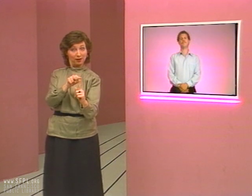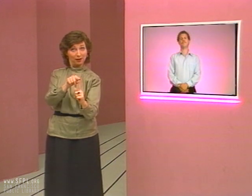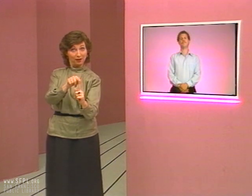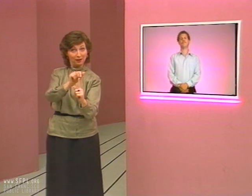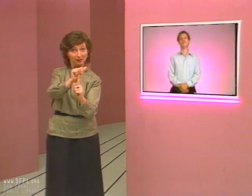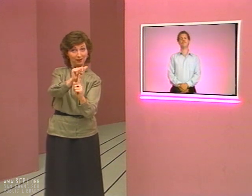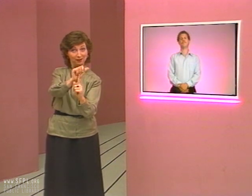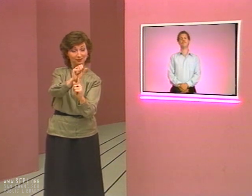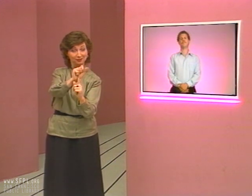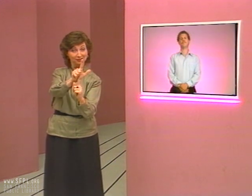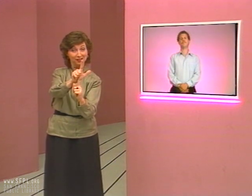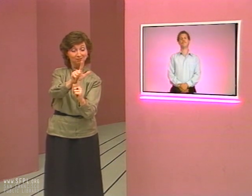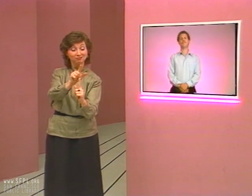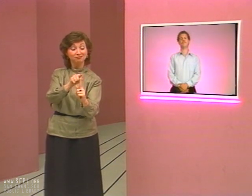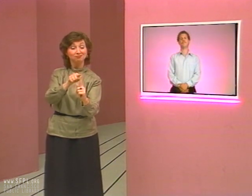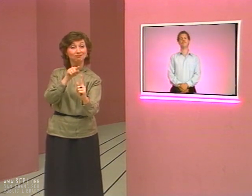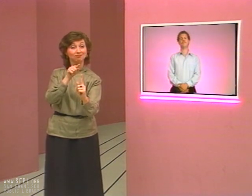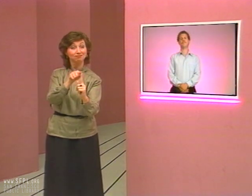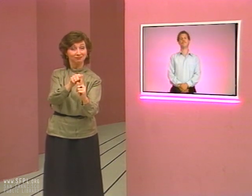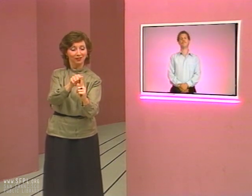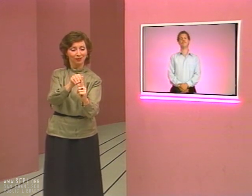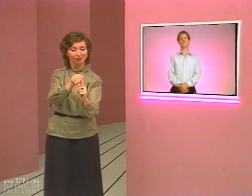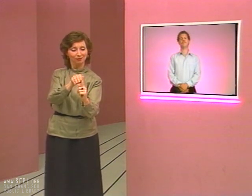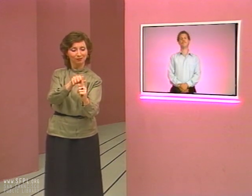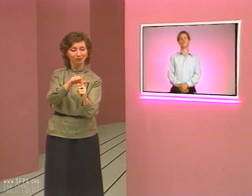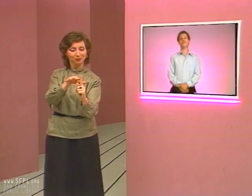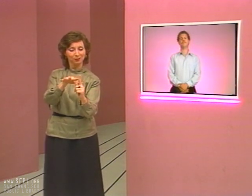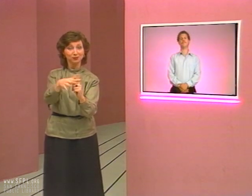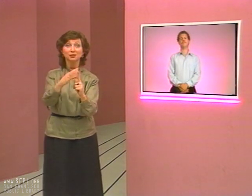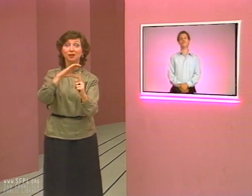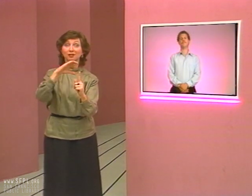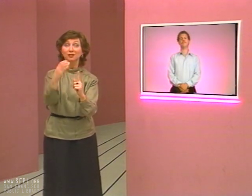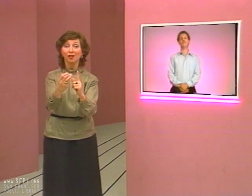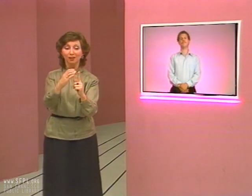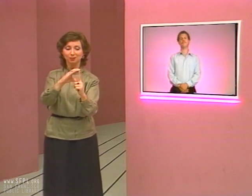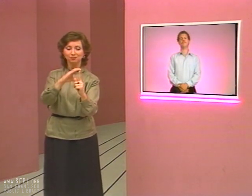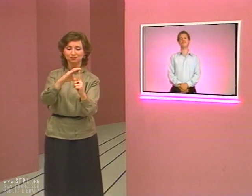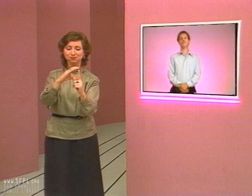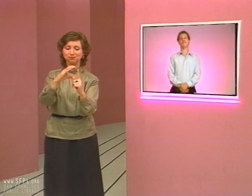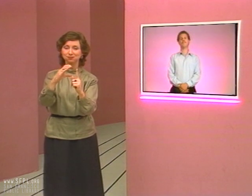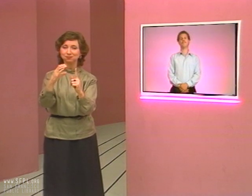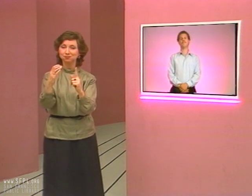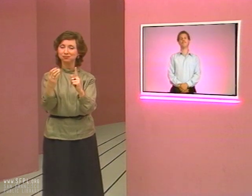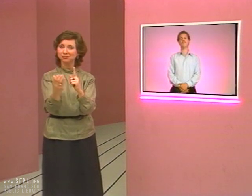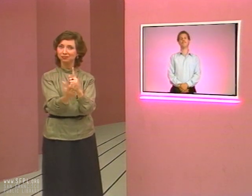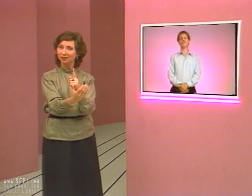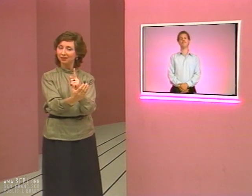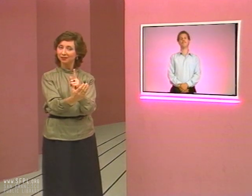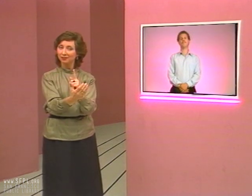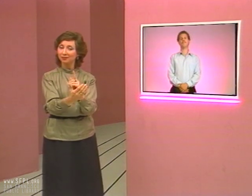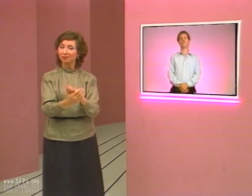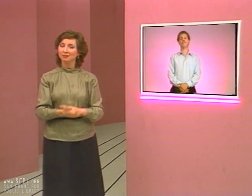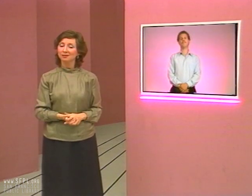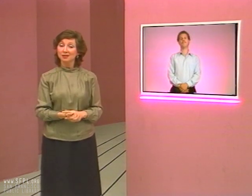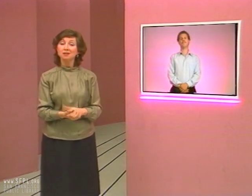experience understood, without looking at the origins of American Sign Language, the foundation of our